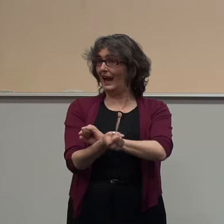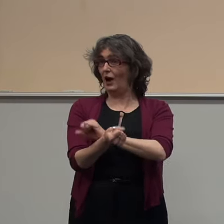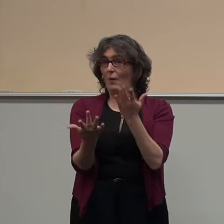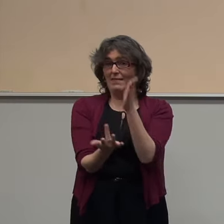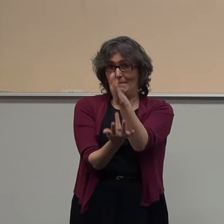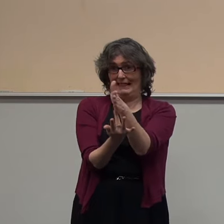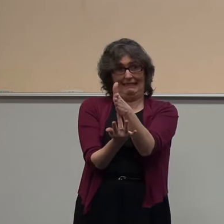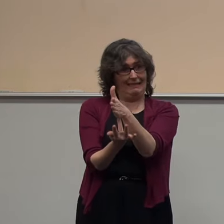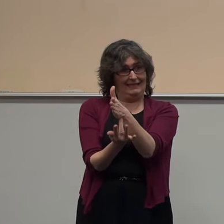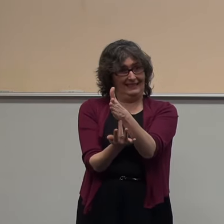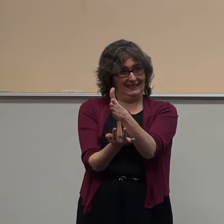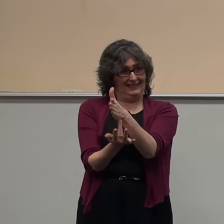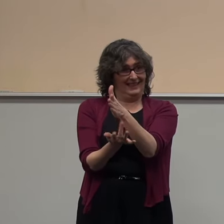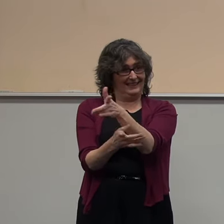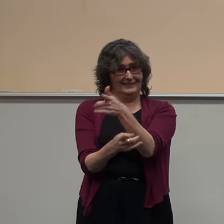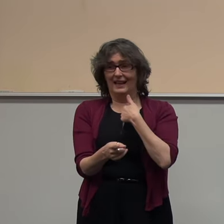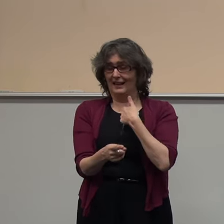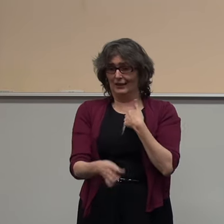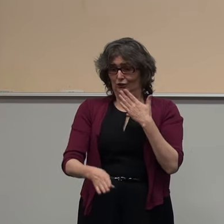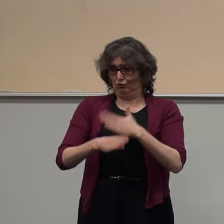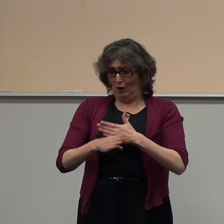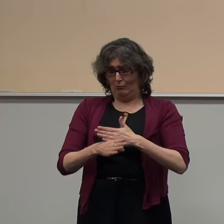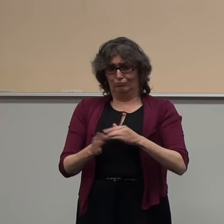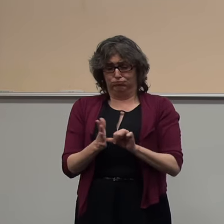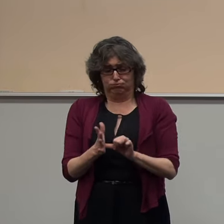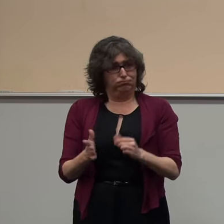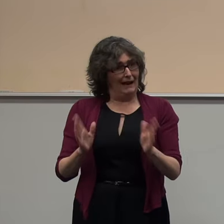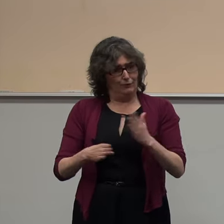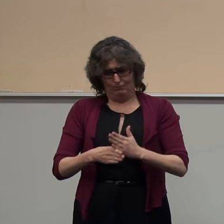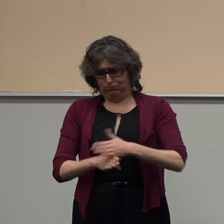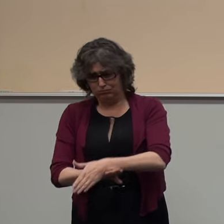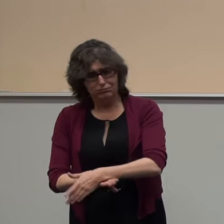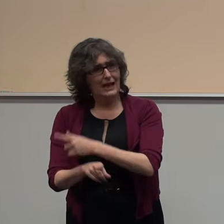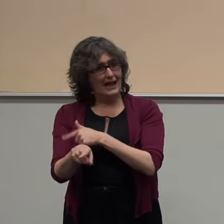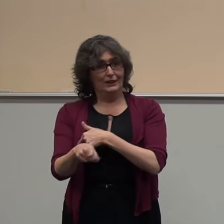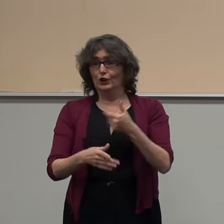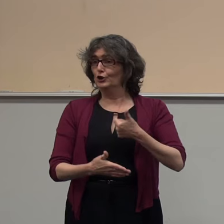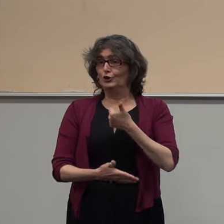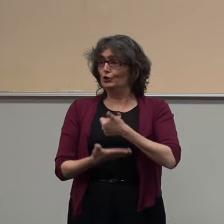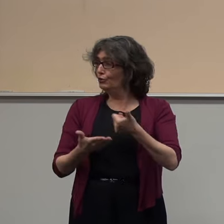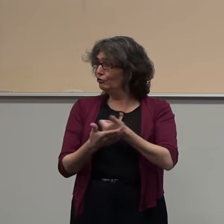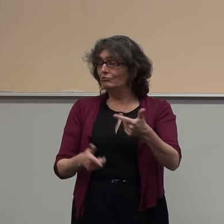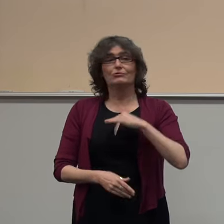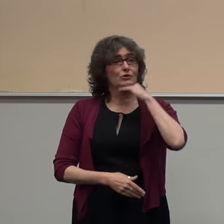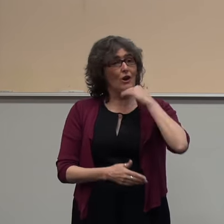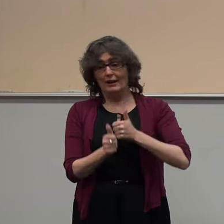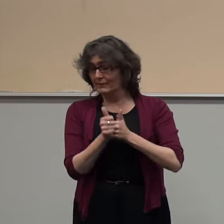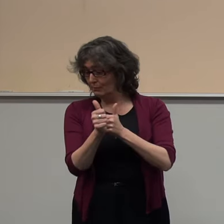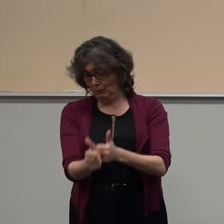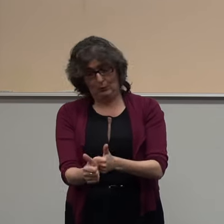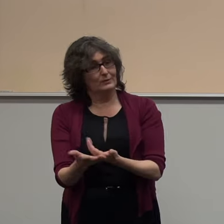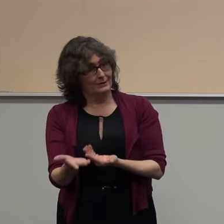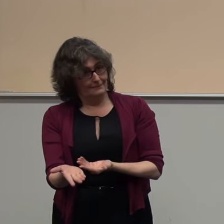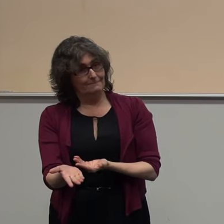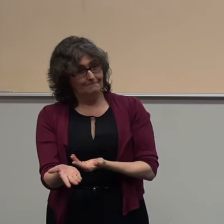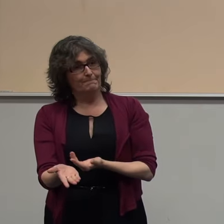when they've got a really difficult job to do, based on often not having been supported enough on the way in.